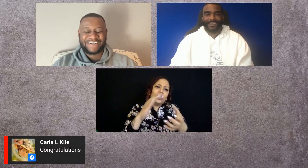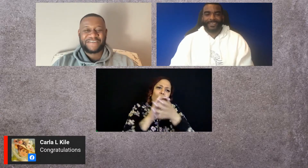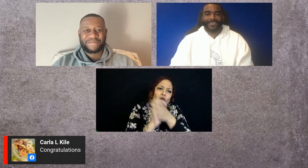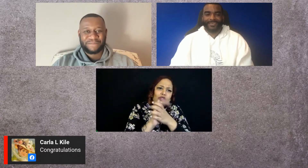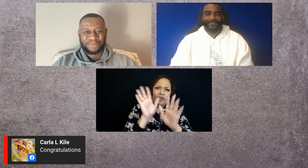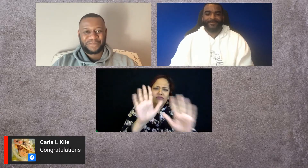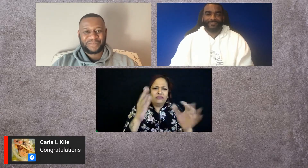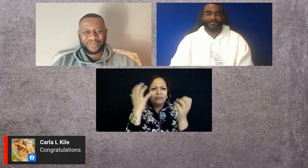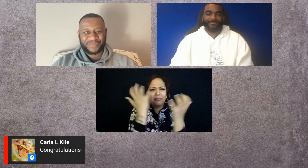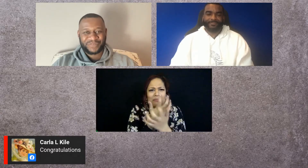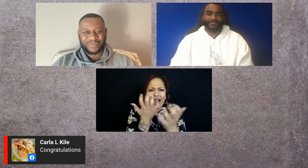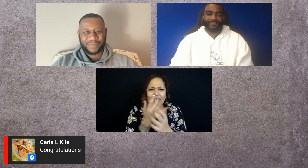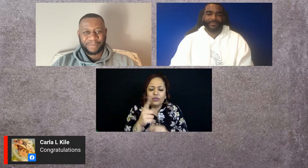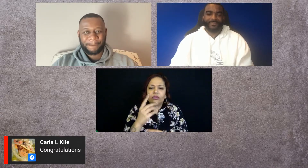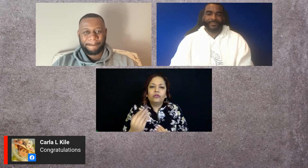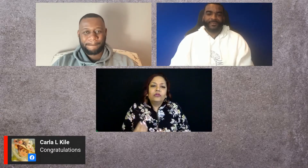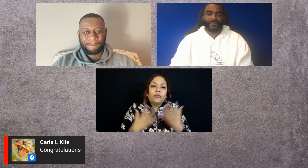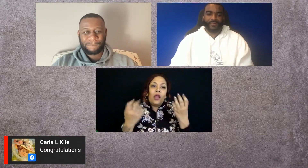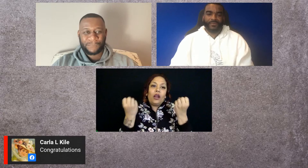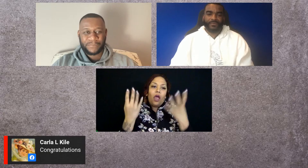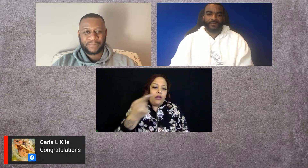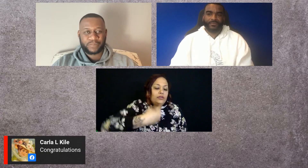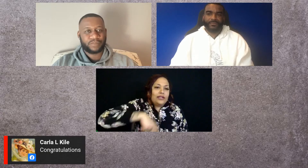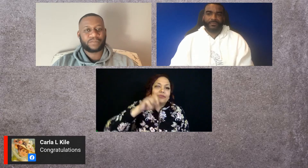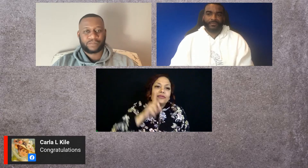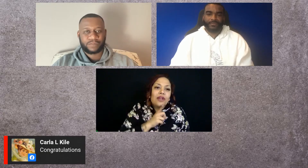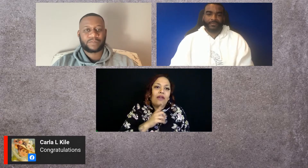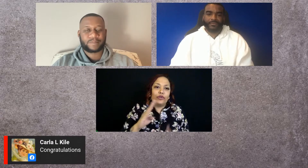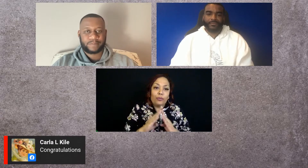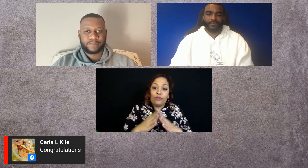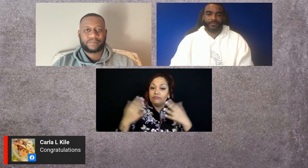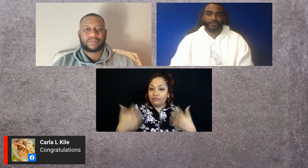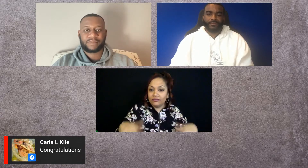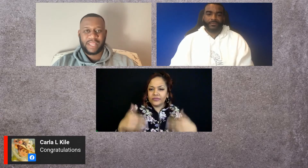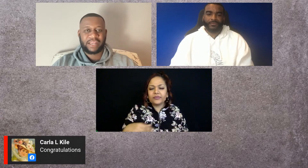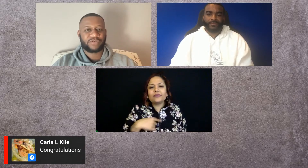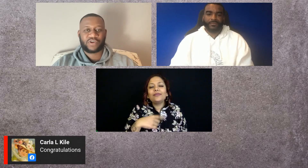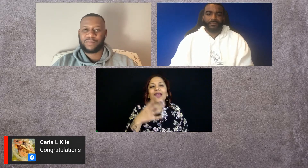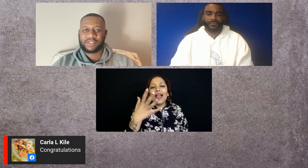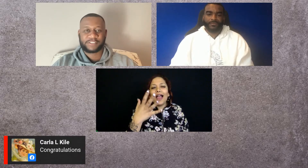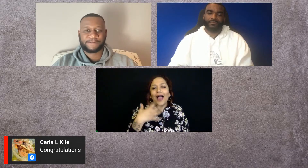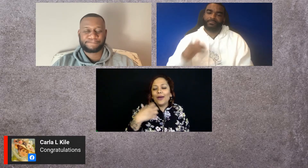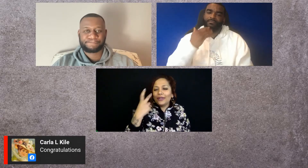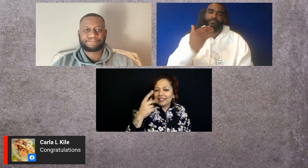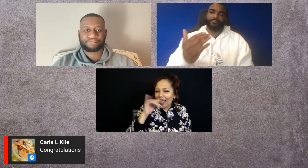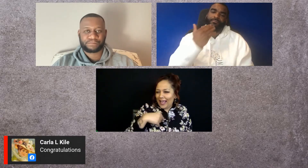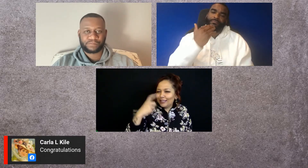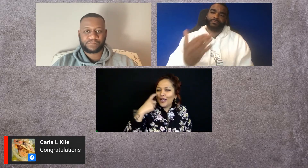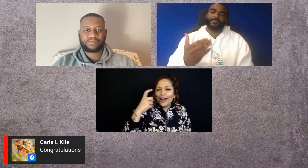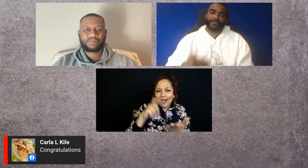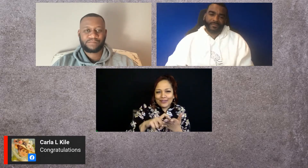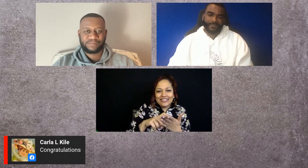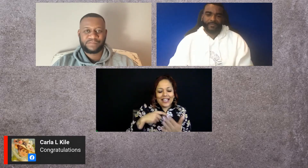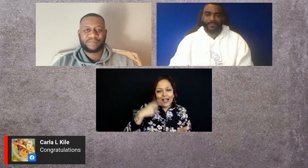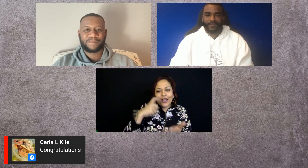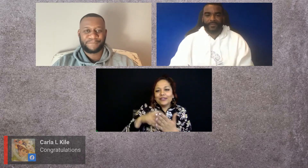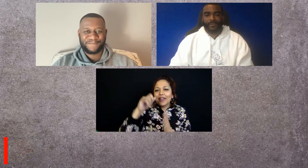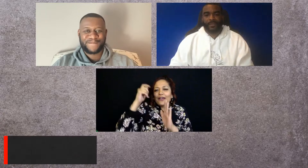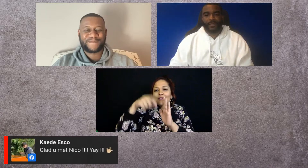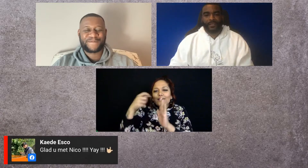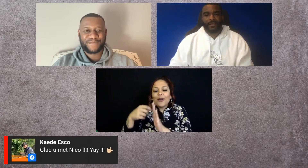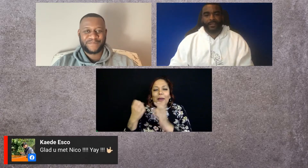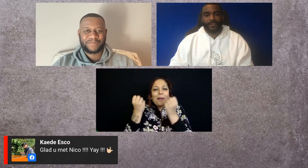Yes. I just really want to congratulate you. It is so inspiring. Thank so you. many people. You're inspiring so many people in the deaf